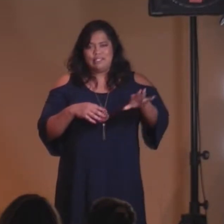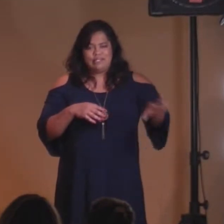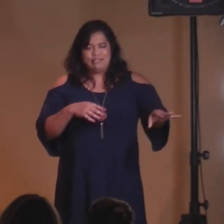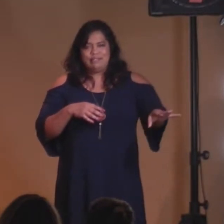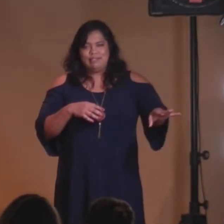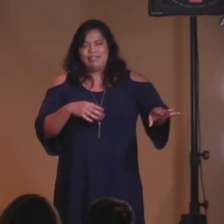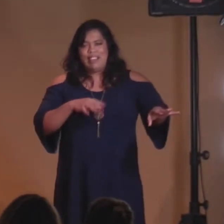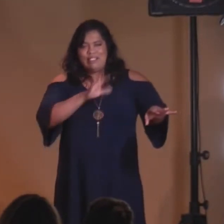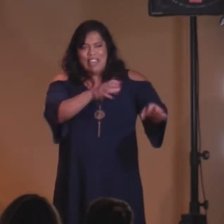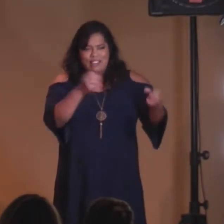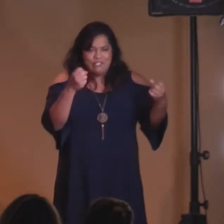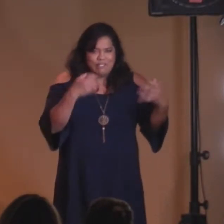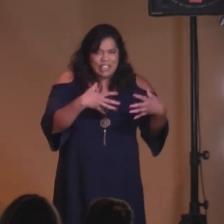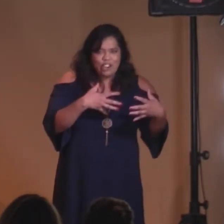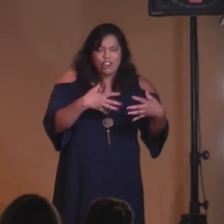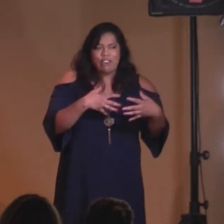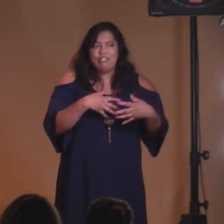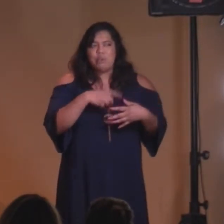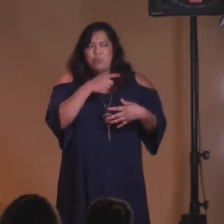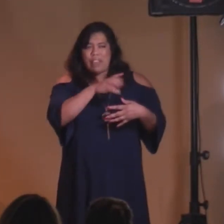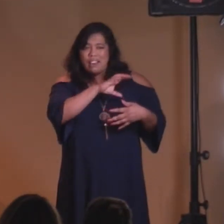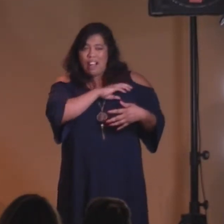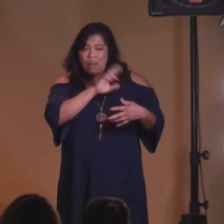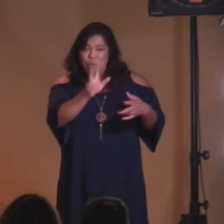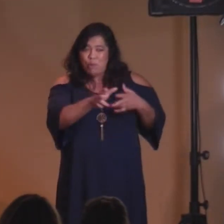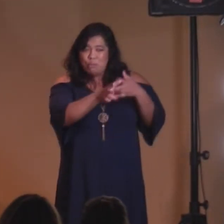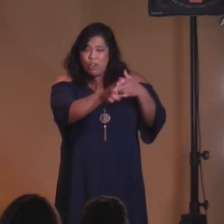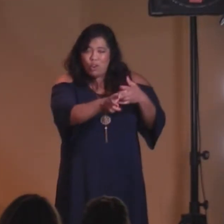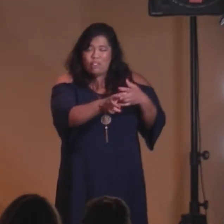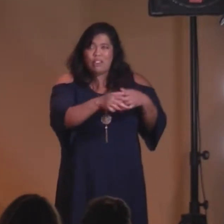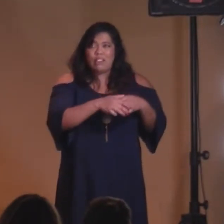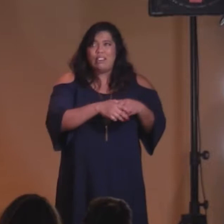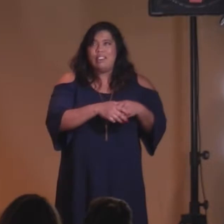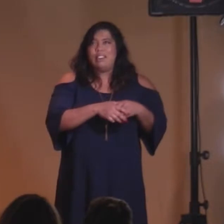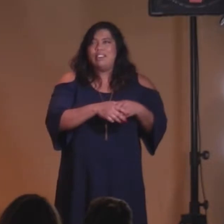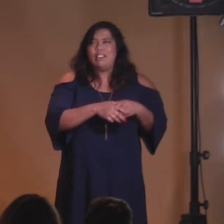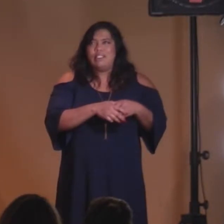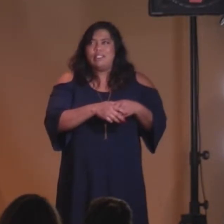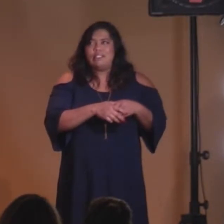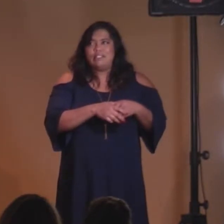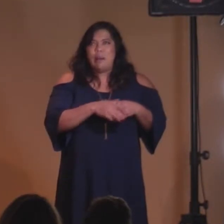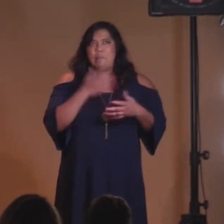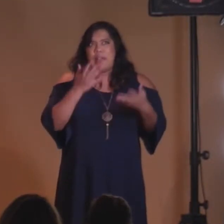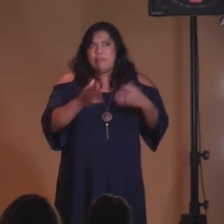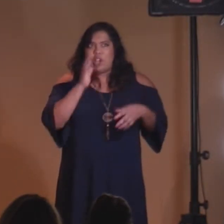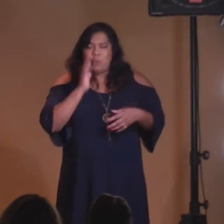now digestible, till it's now palatable that I can put into my system on a regular basis,